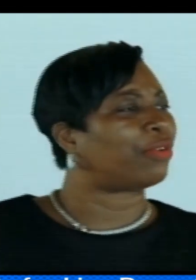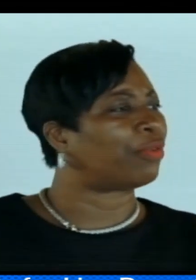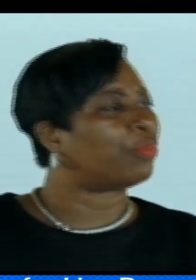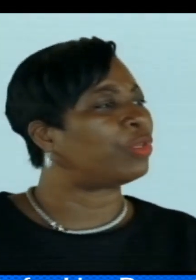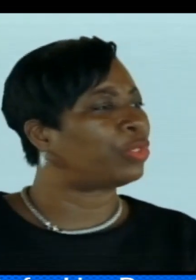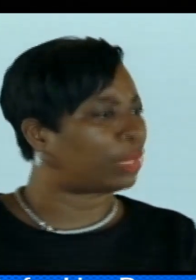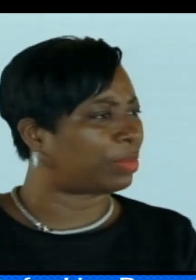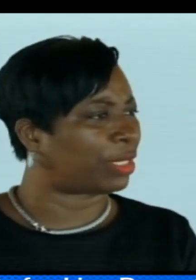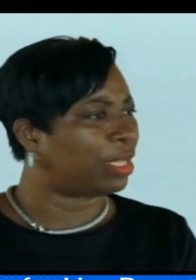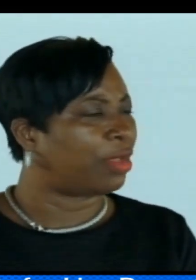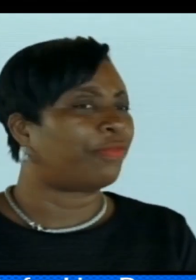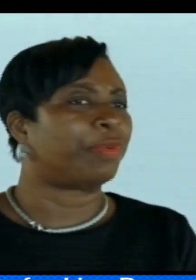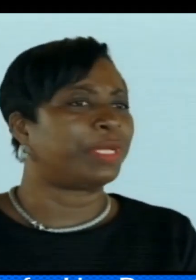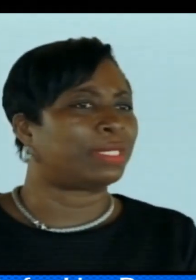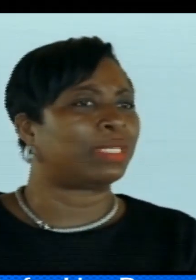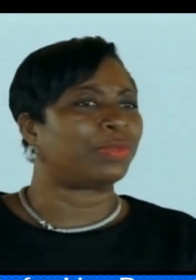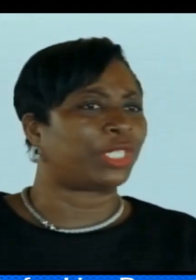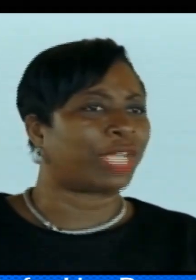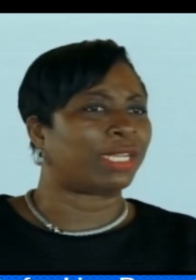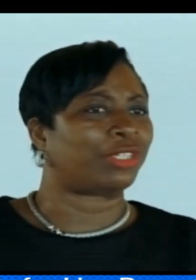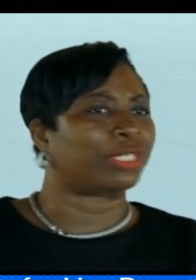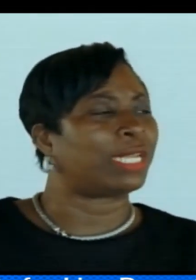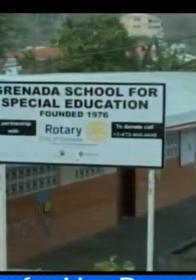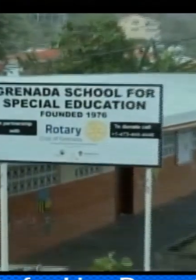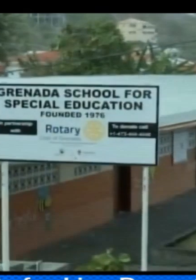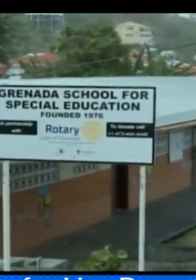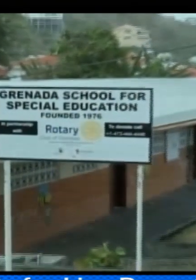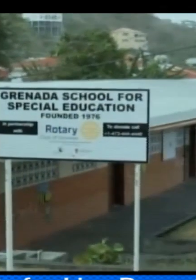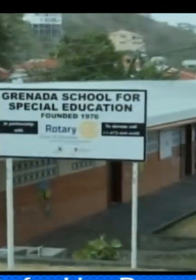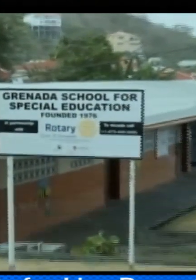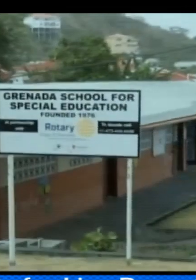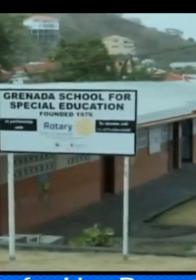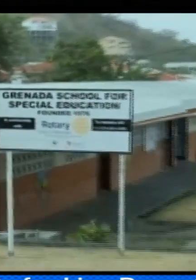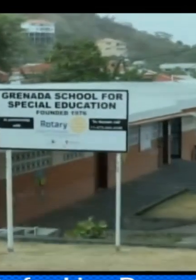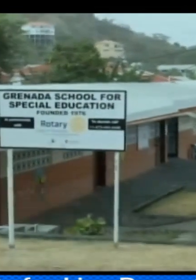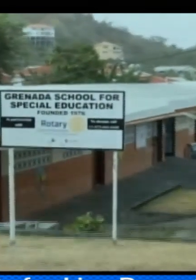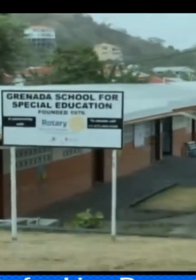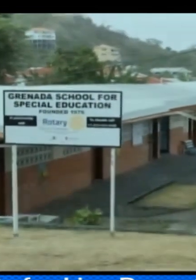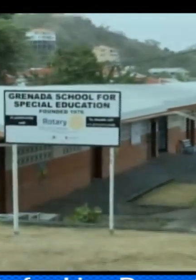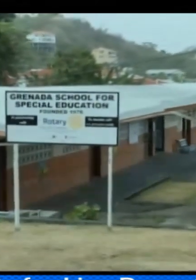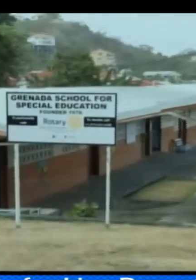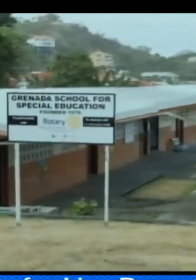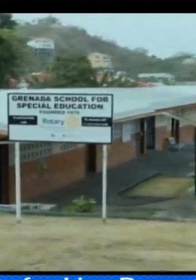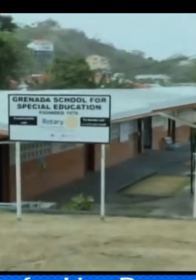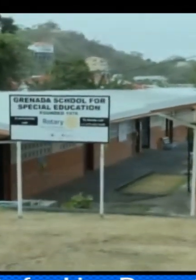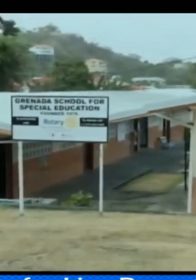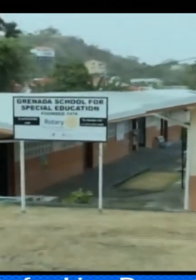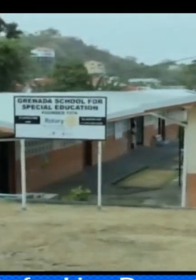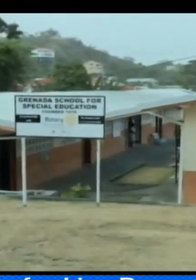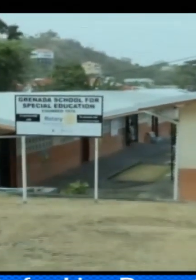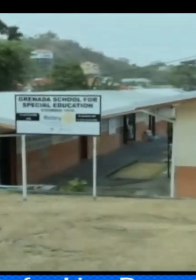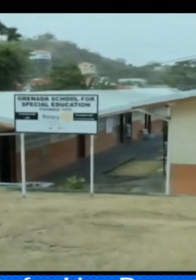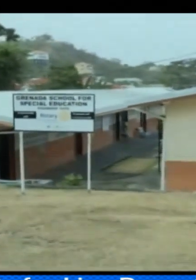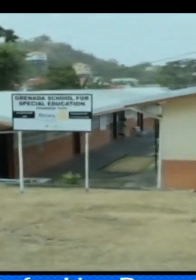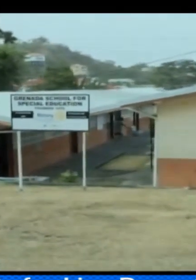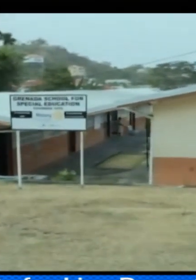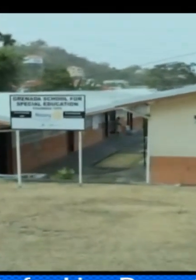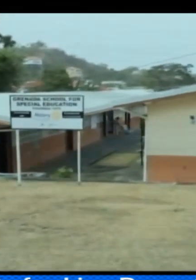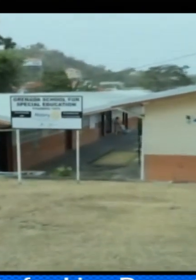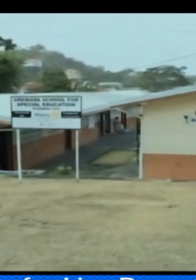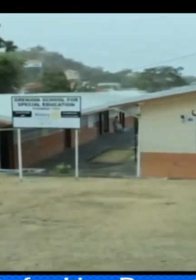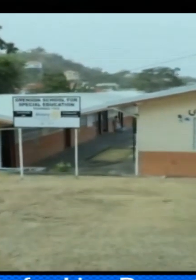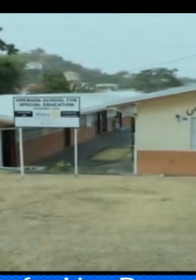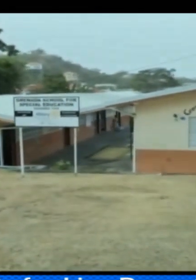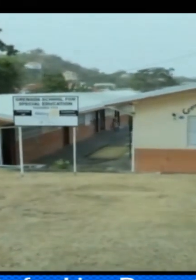that they're more suitable for persons with challenges. And of course, the cost goes up with that, but we have to ensure that we move in